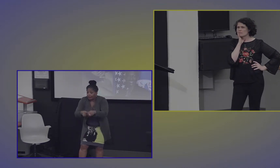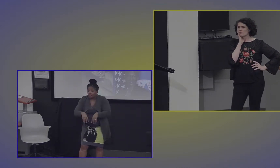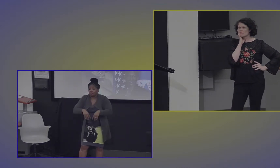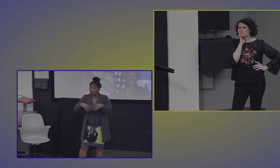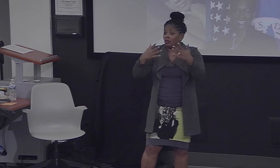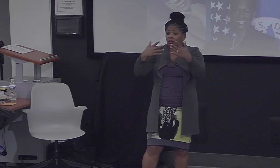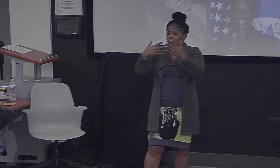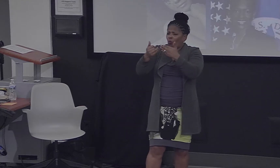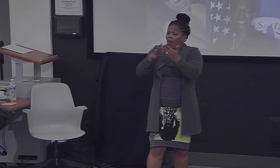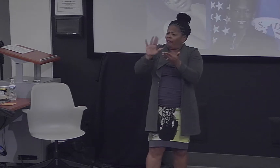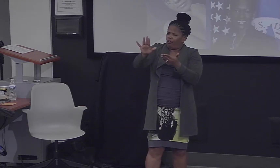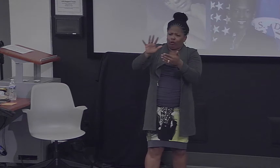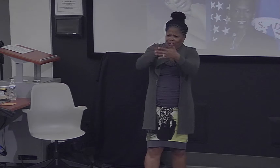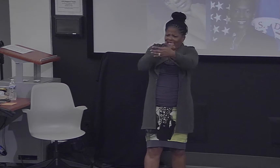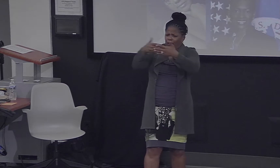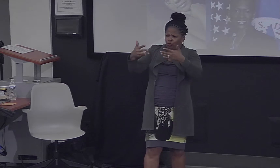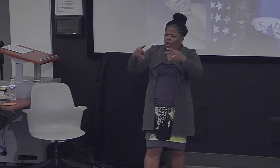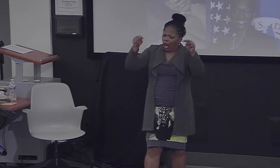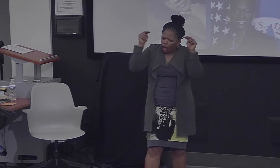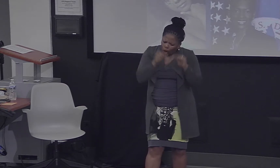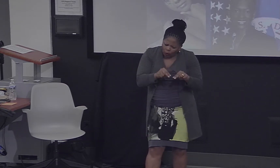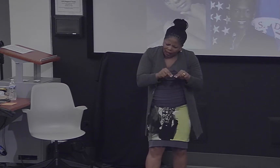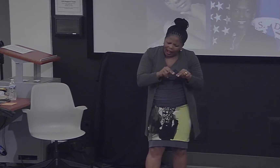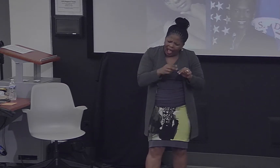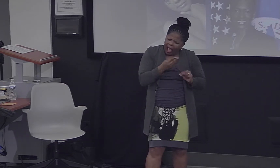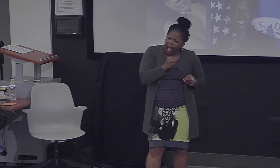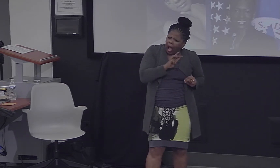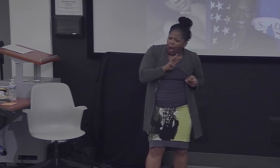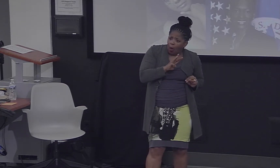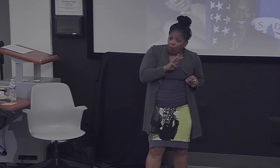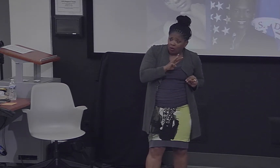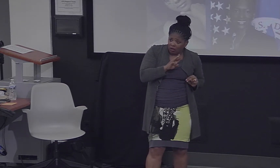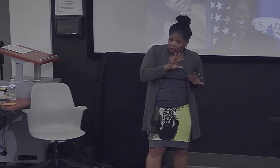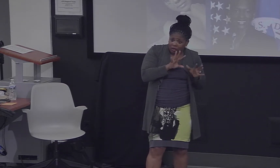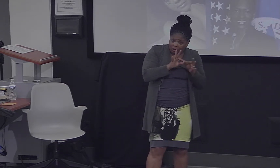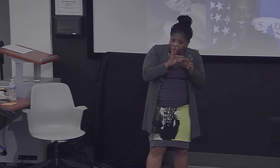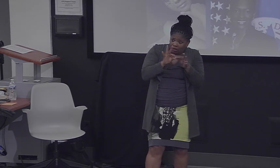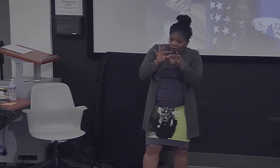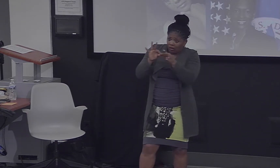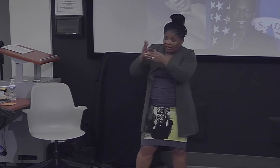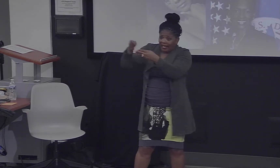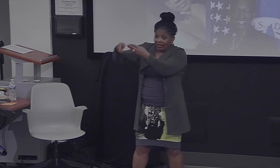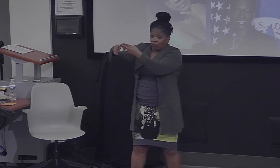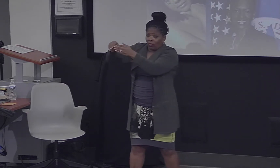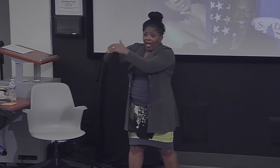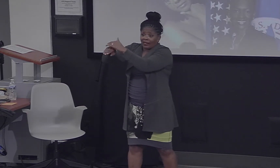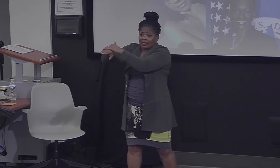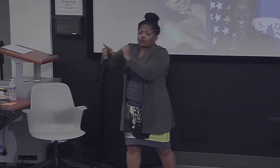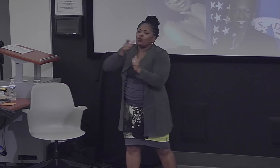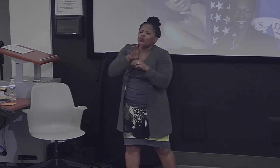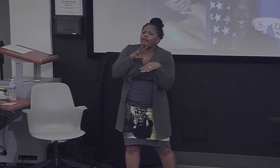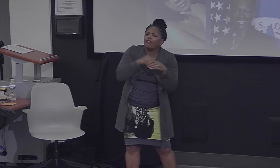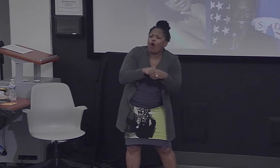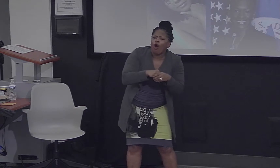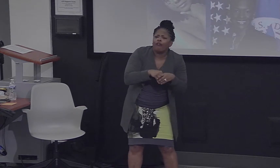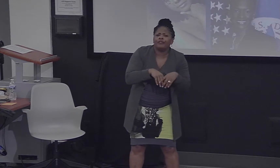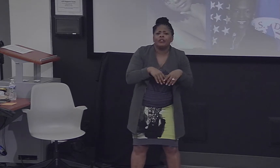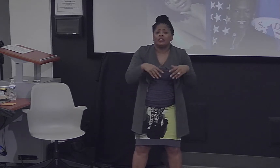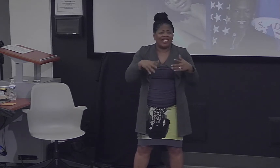us here can go back to agencies we work with, to scheduling groups and say, let's look at it. what are we doing? What are all these parts that come